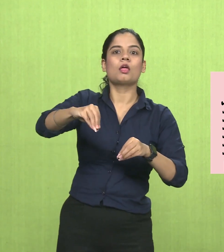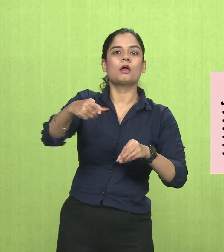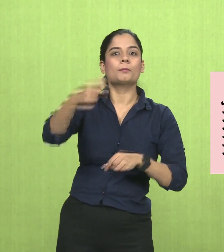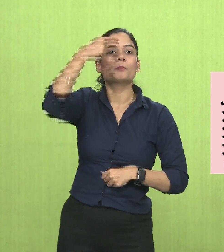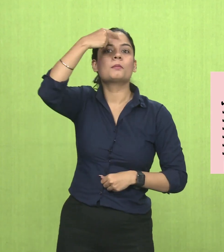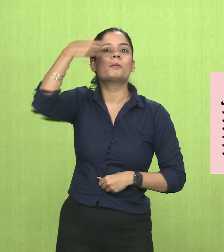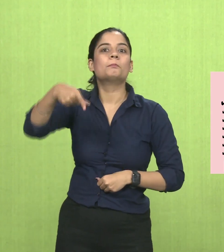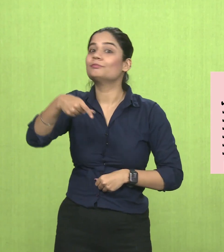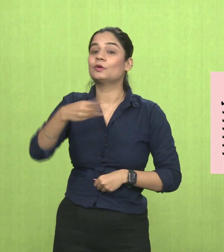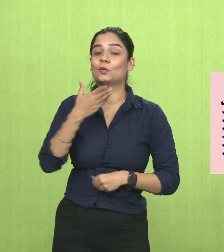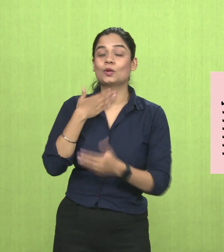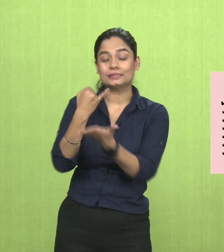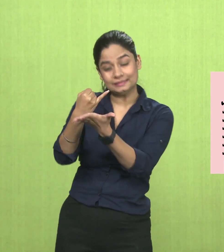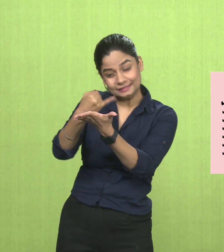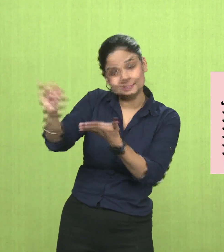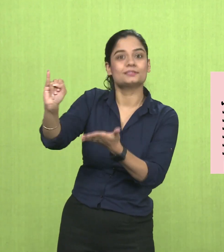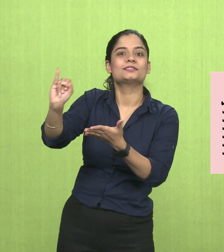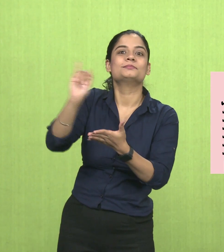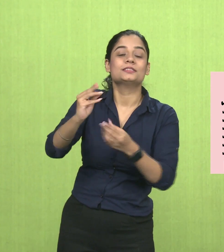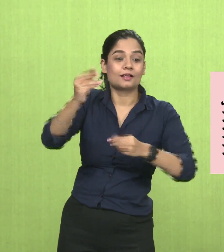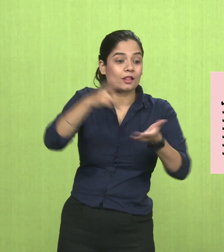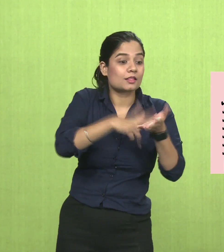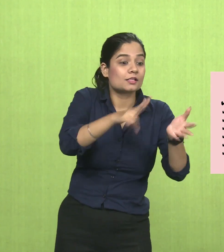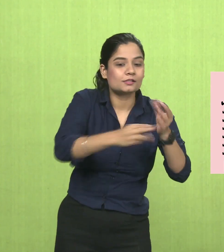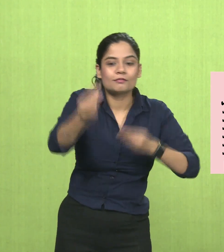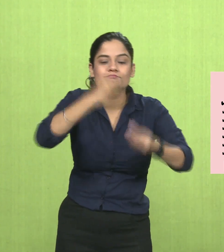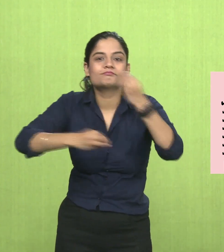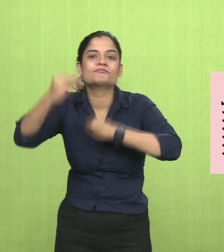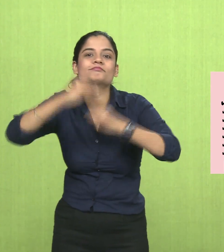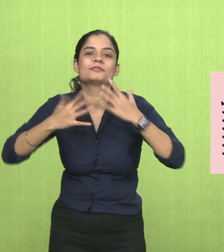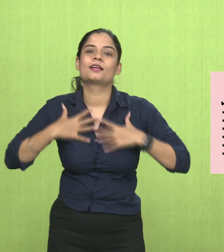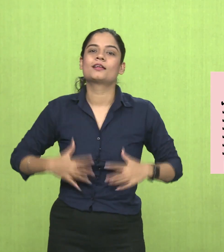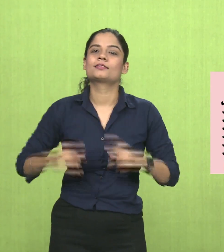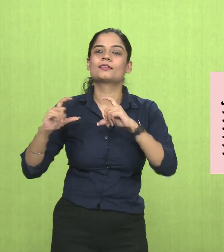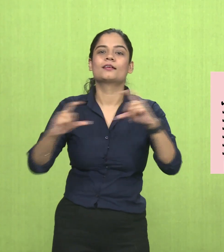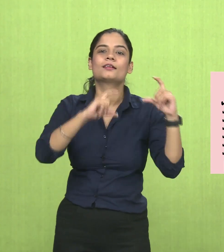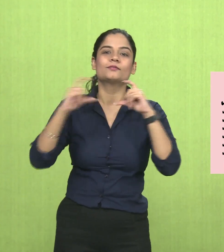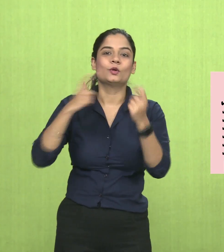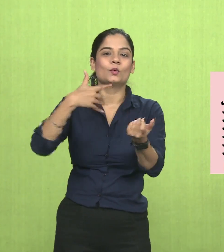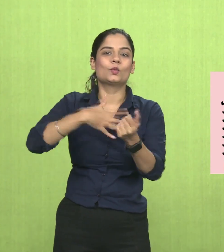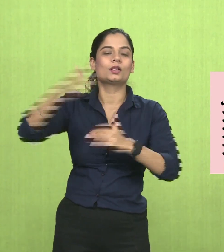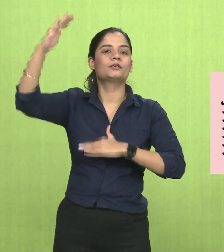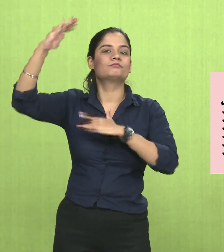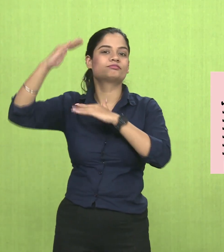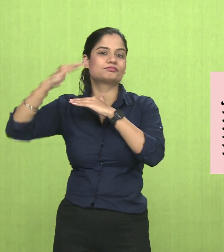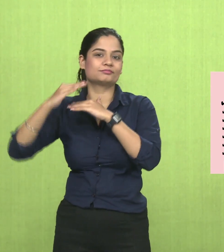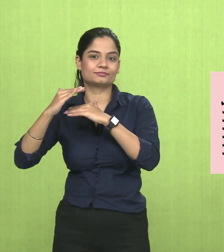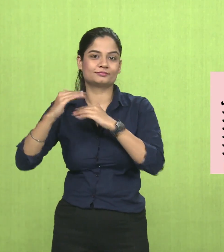combinations and proportion control. Make sure that's a no sugar diet and that's not combined with any of these